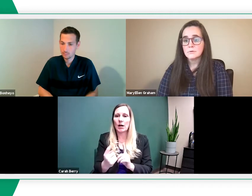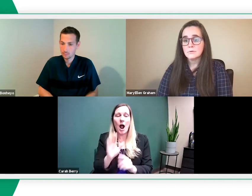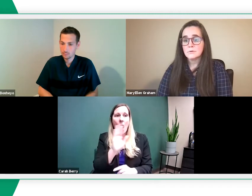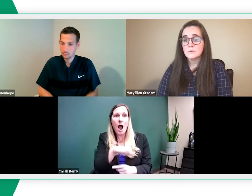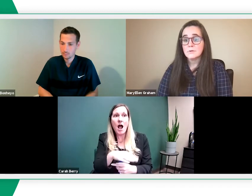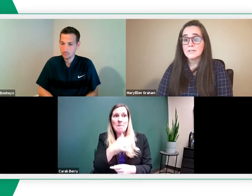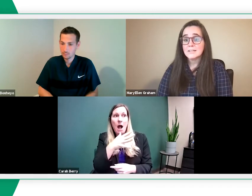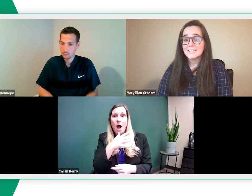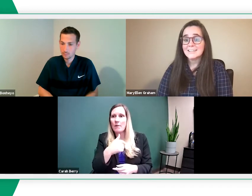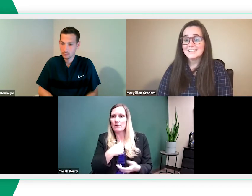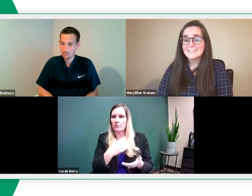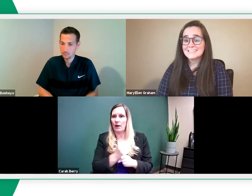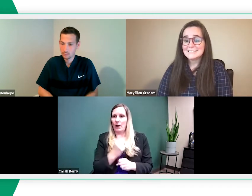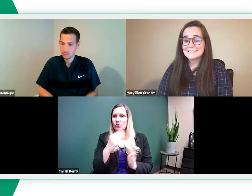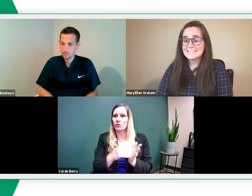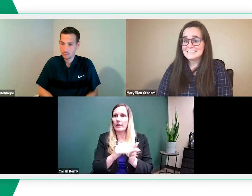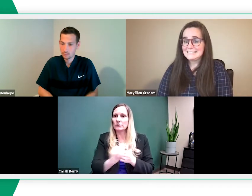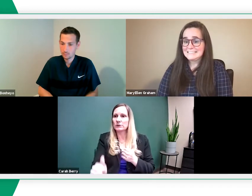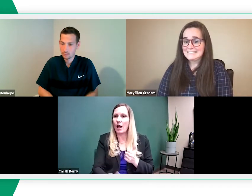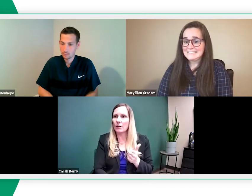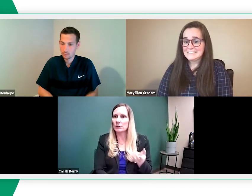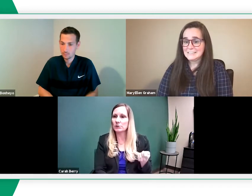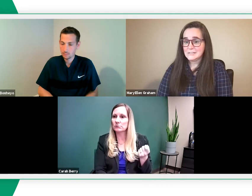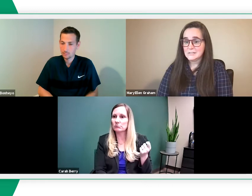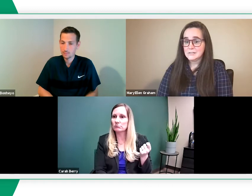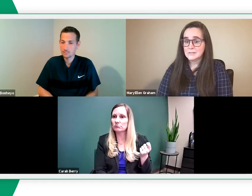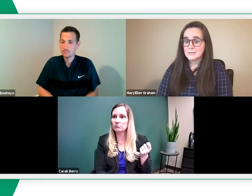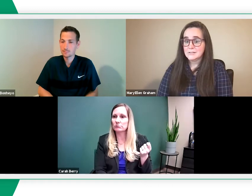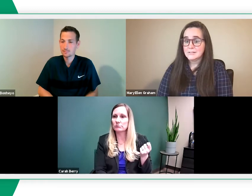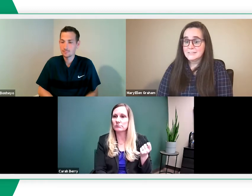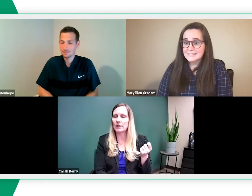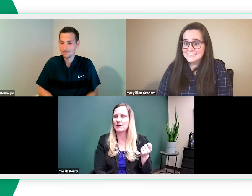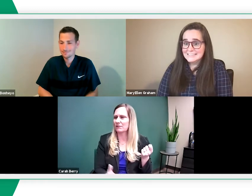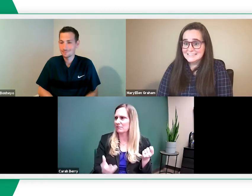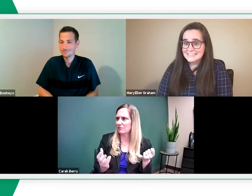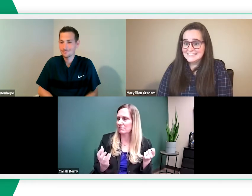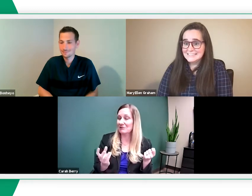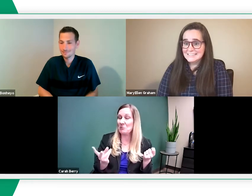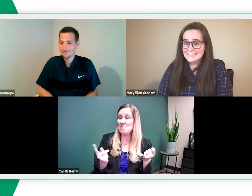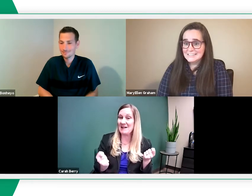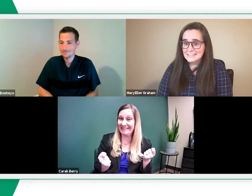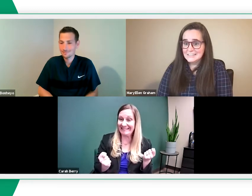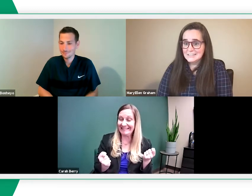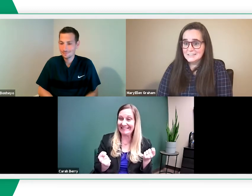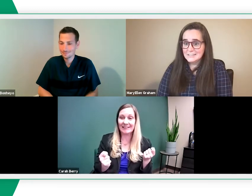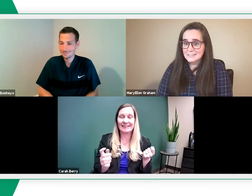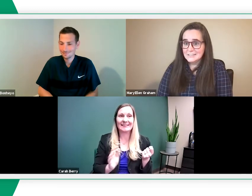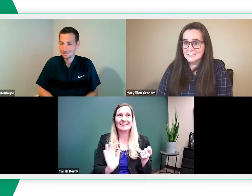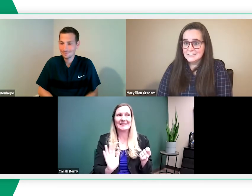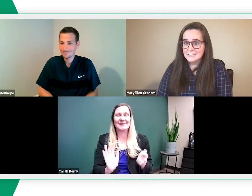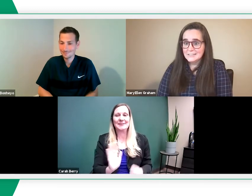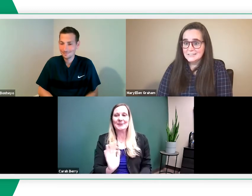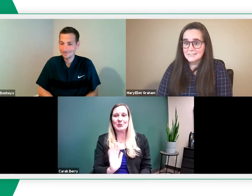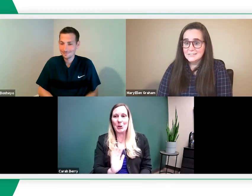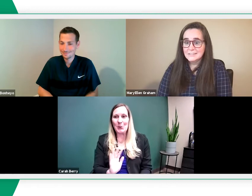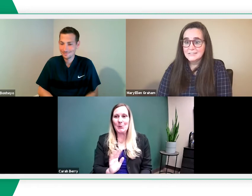credit card. Her daughter's like, hey, Mom, look, I got $2,000. Her mother was like,